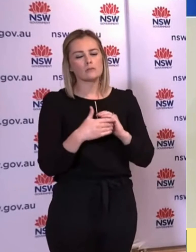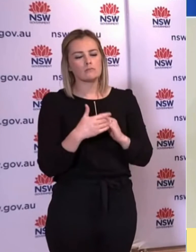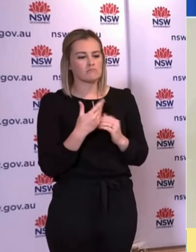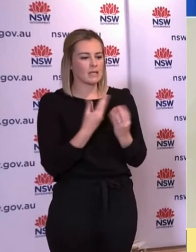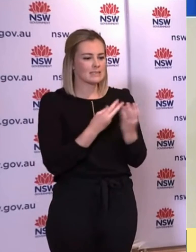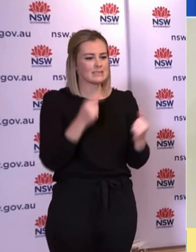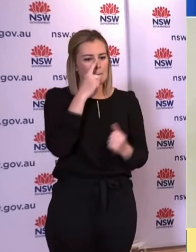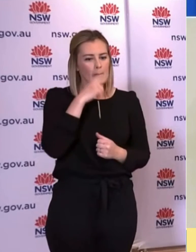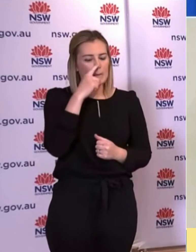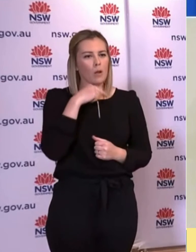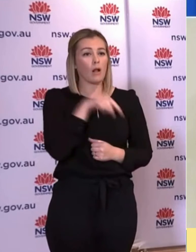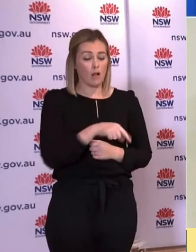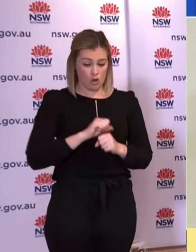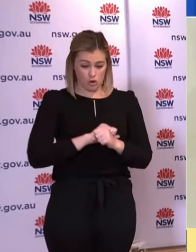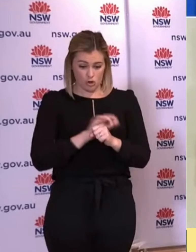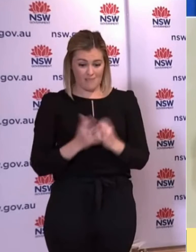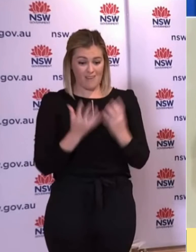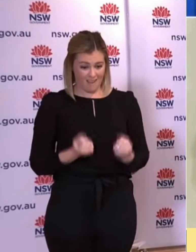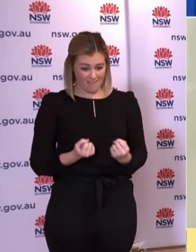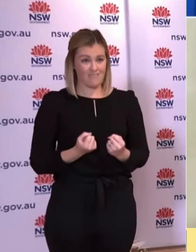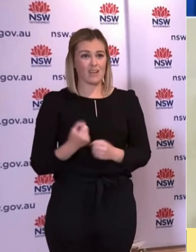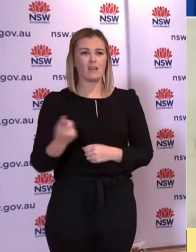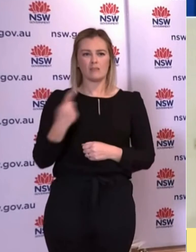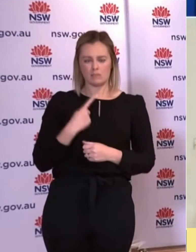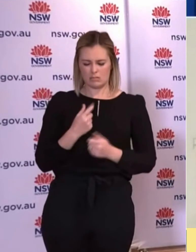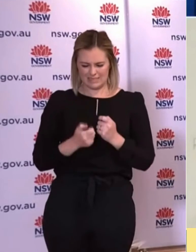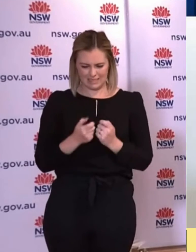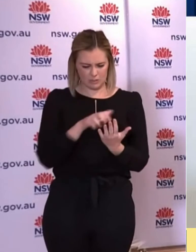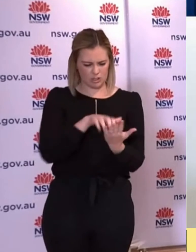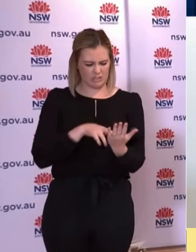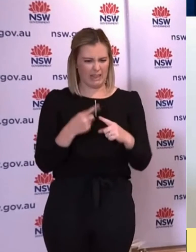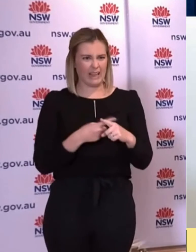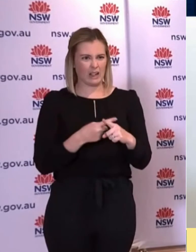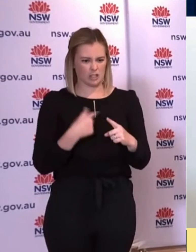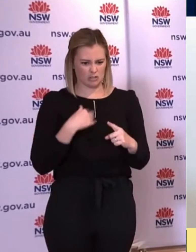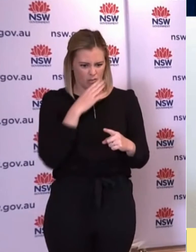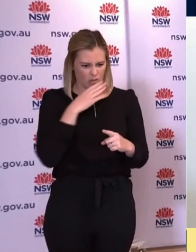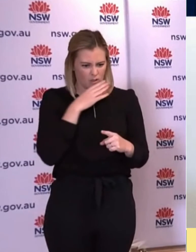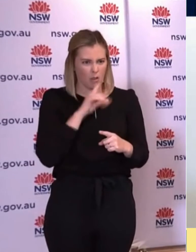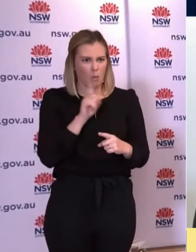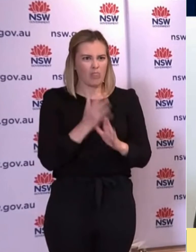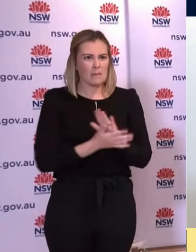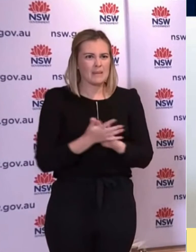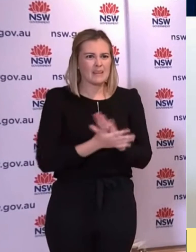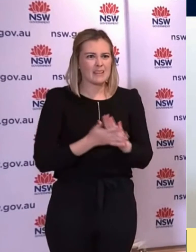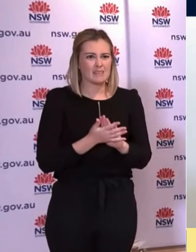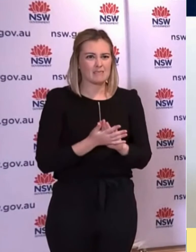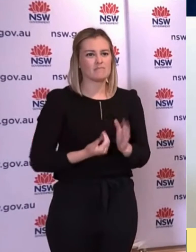not necessarily speak English? Has any work been done to communicate in their language? Yeah, look, thank you for raising that. That's a great point.